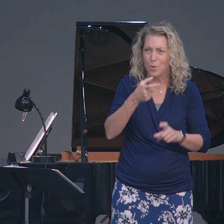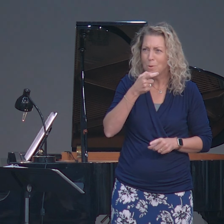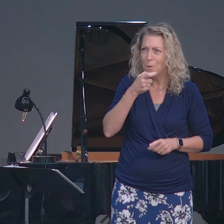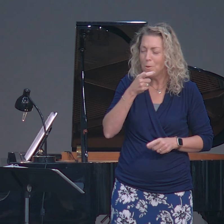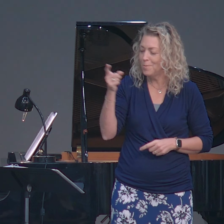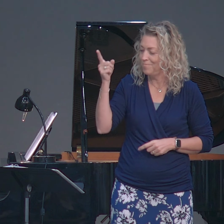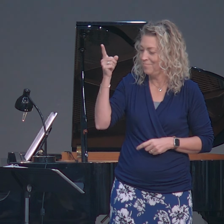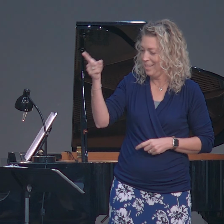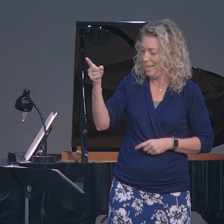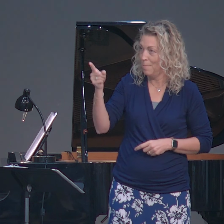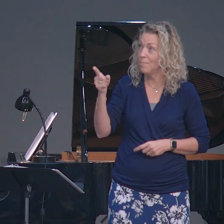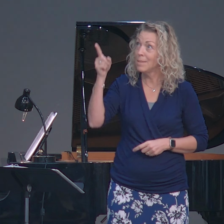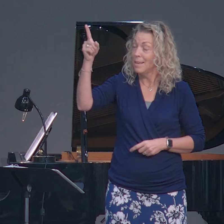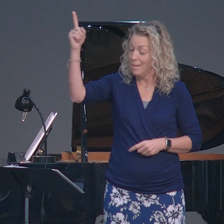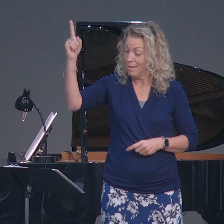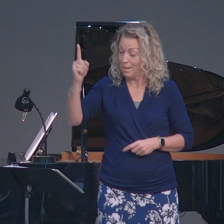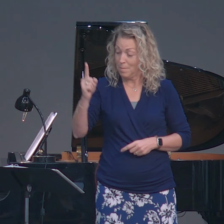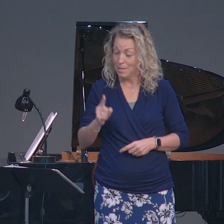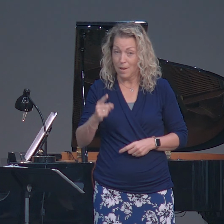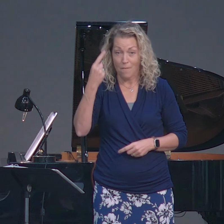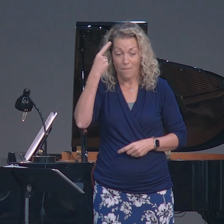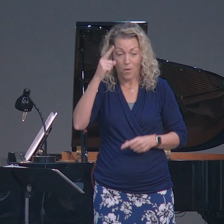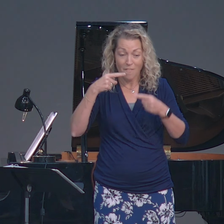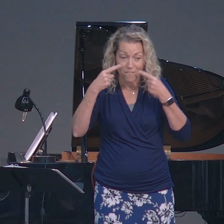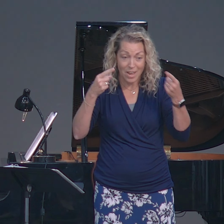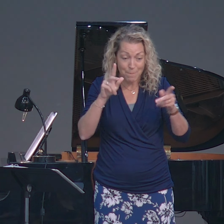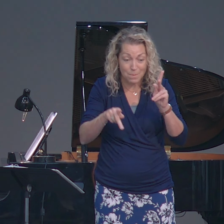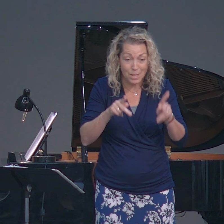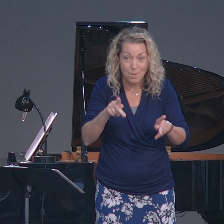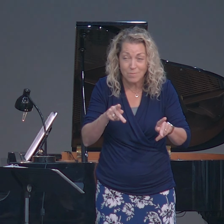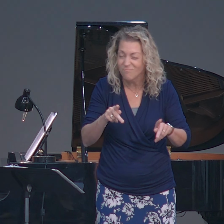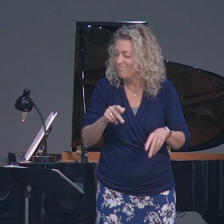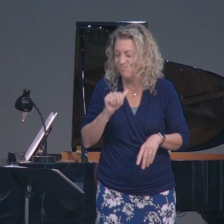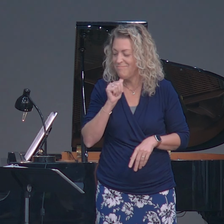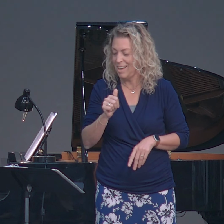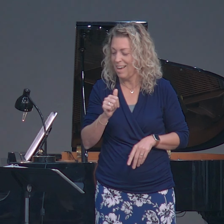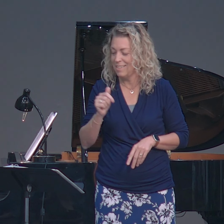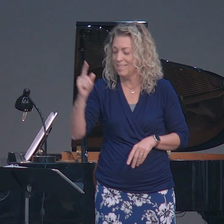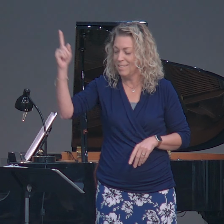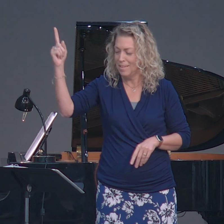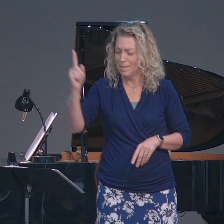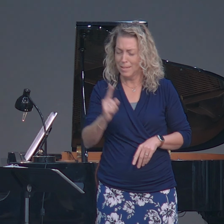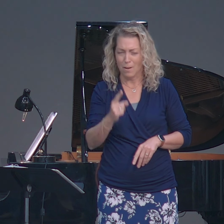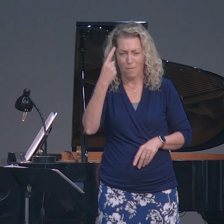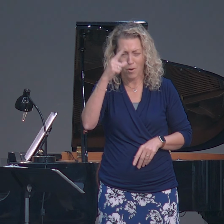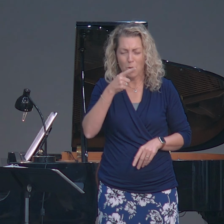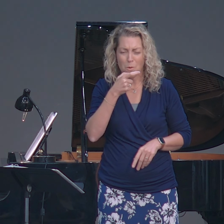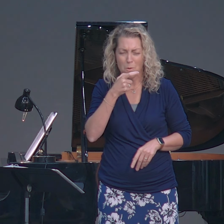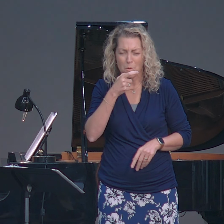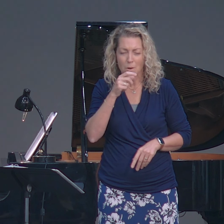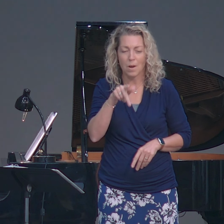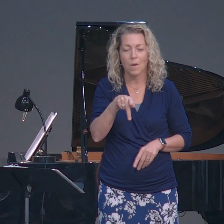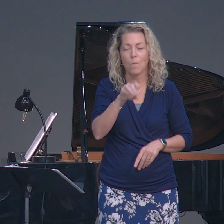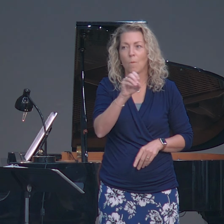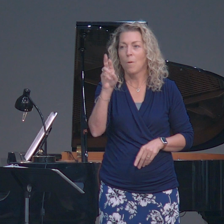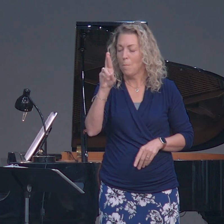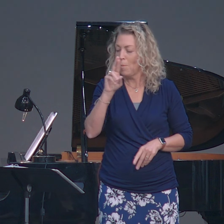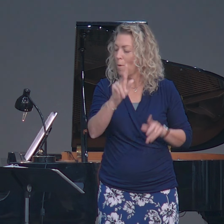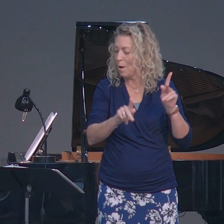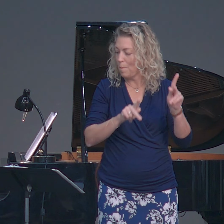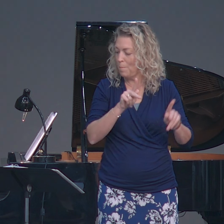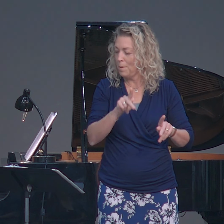the powerful, but to the poor he came, and humble,